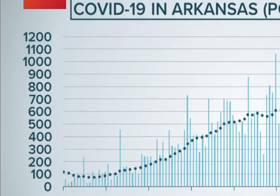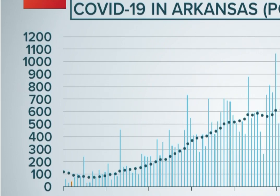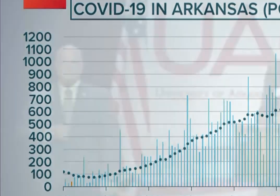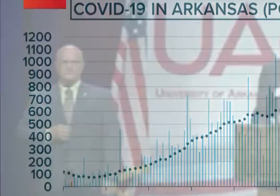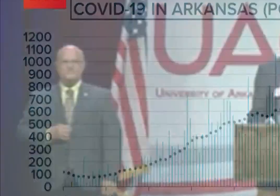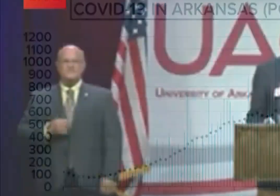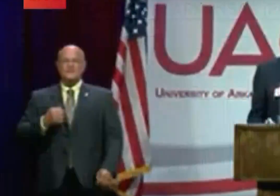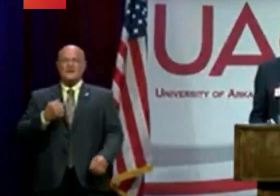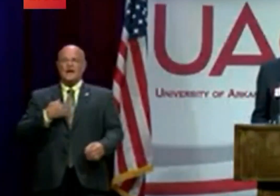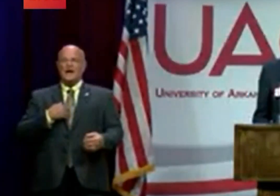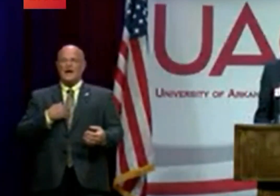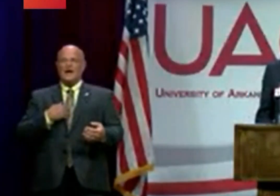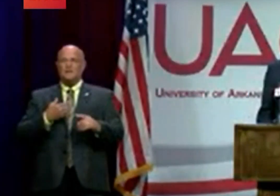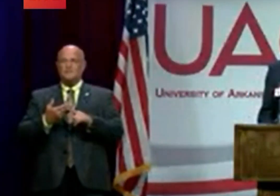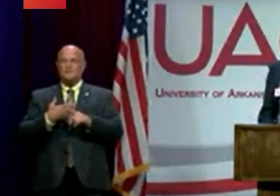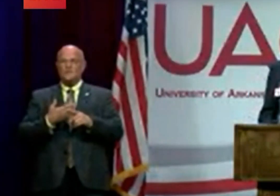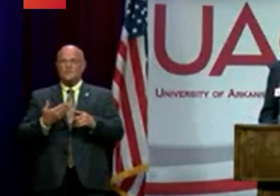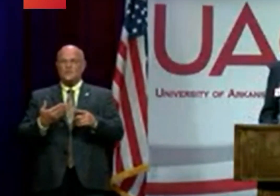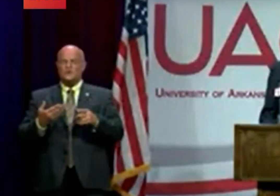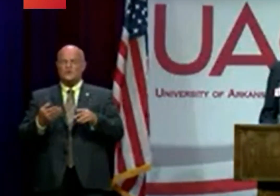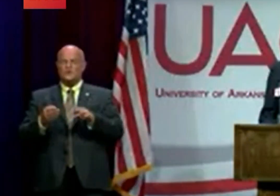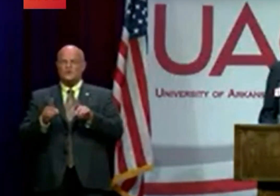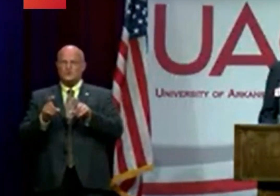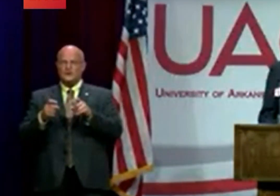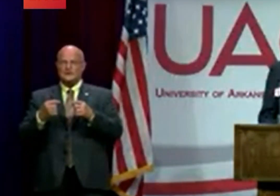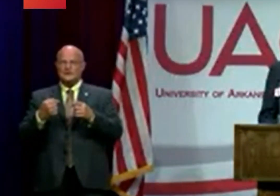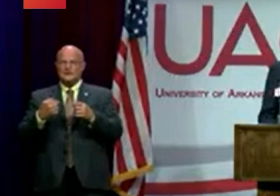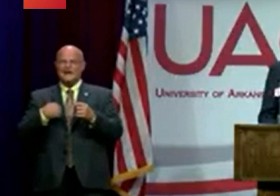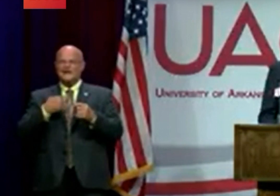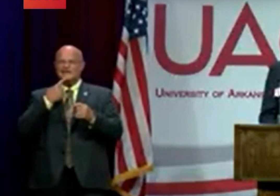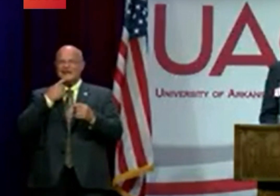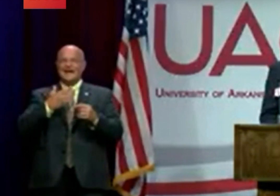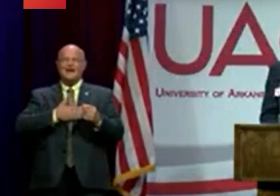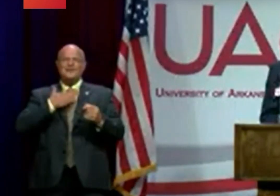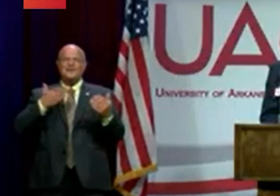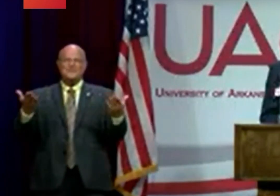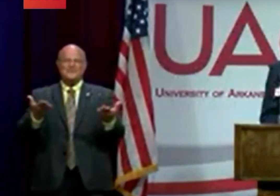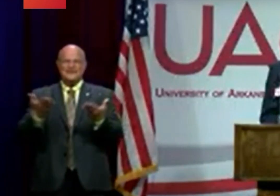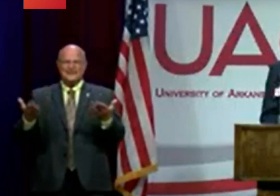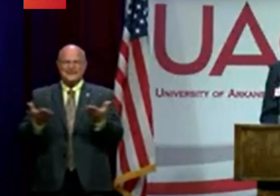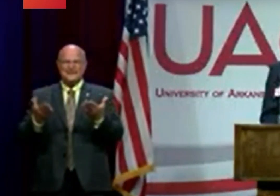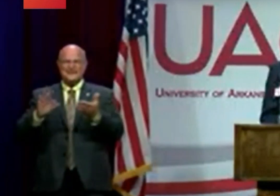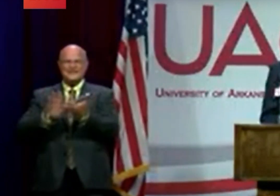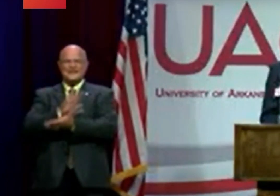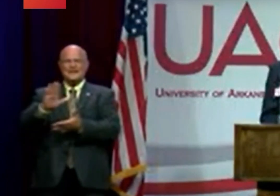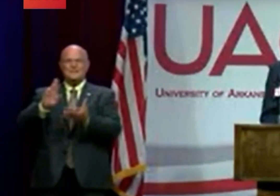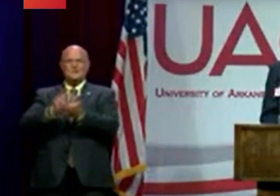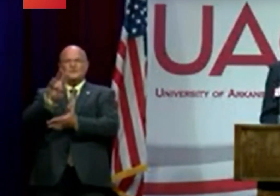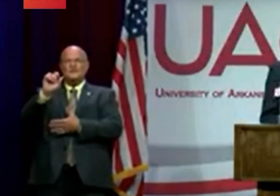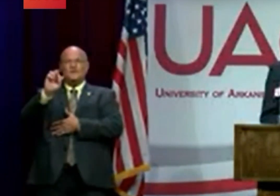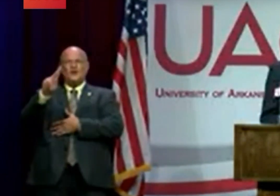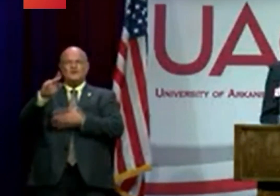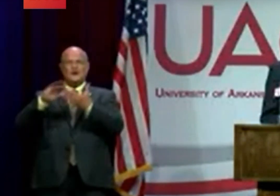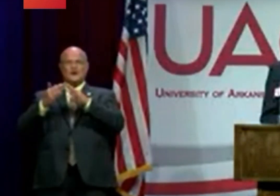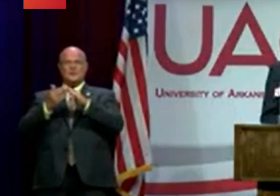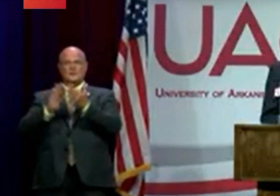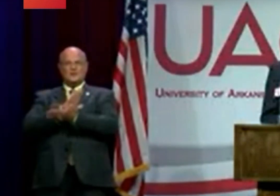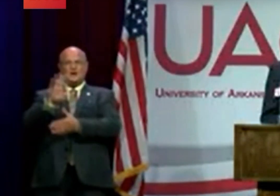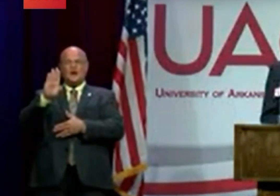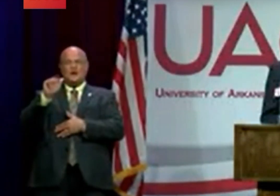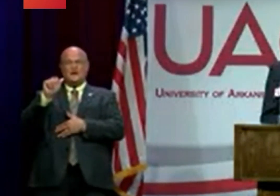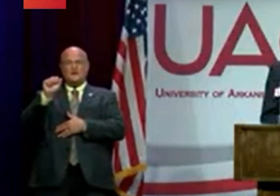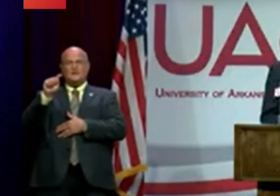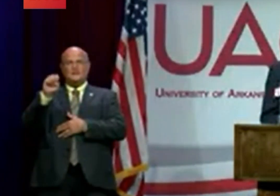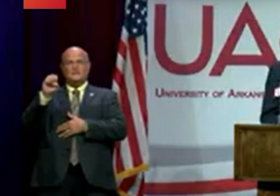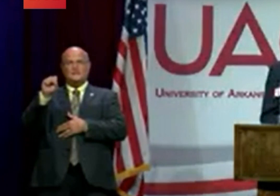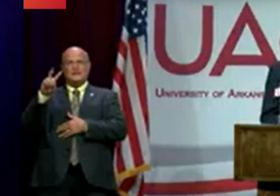I'll conclude before we take questions that I'm delighted to be on the campus of the University of Arkansas Community College at